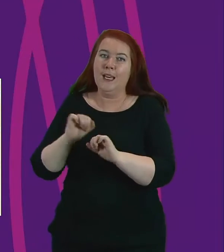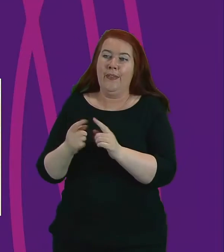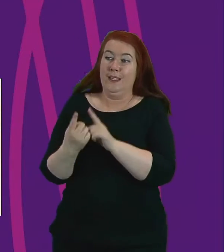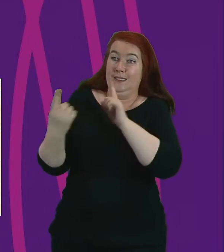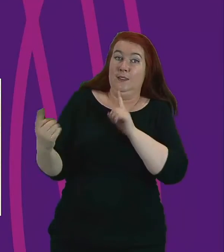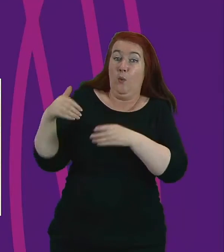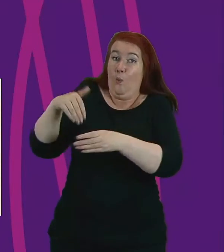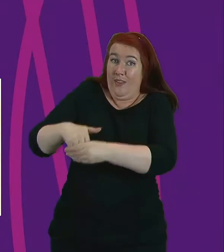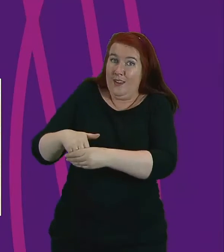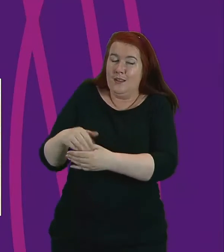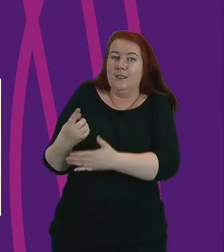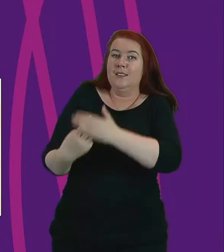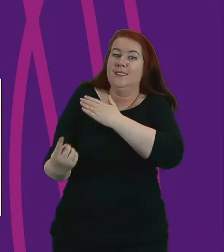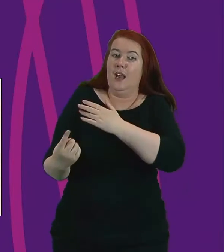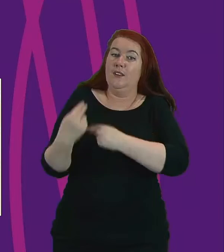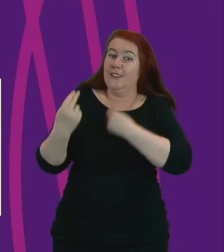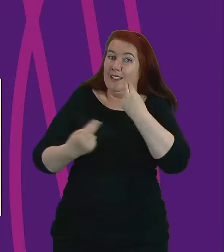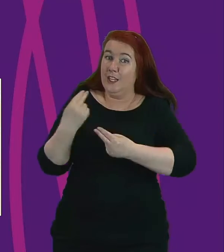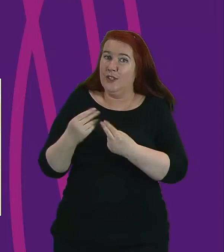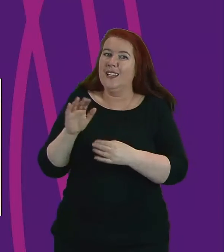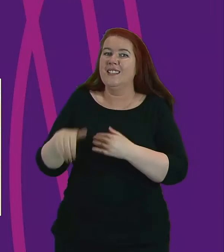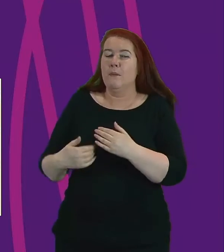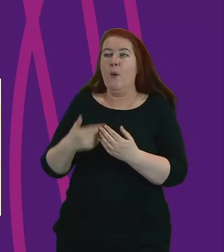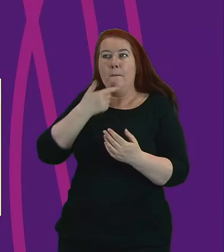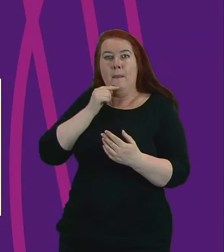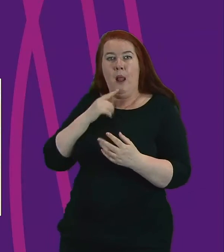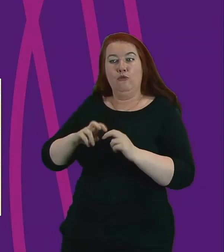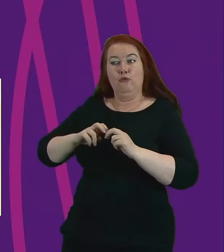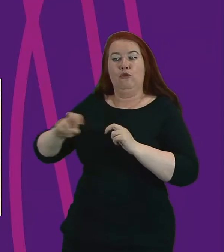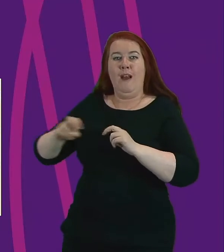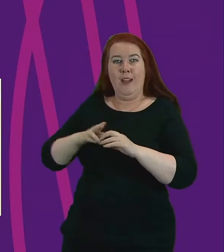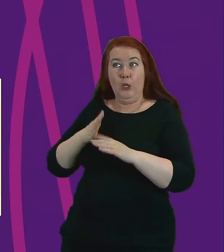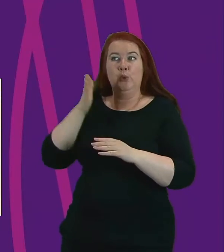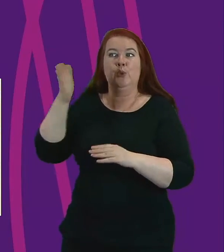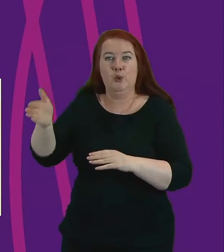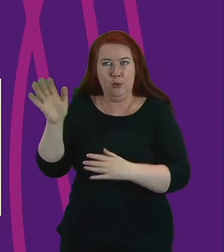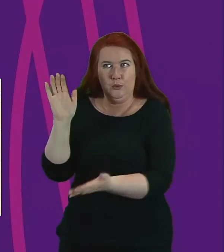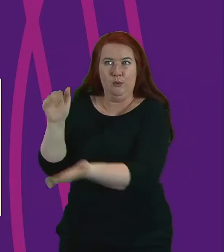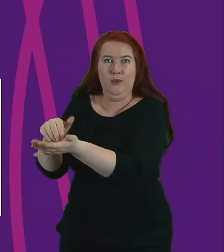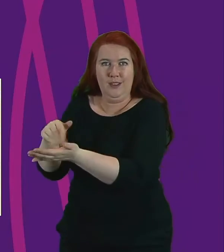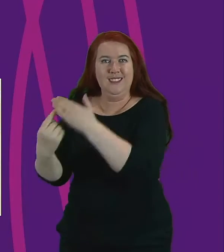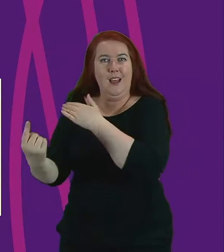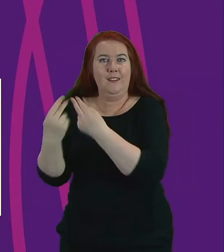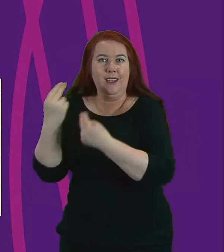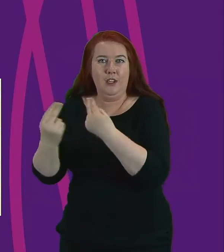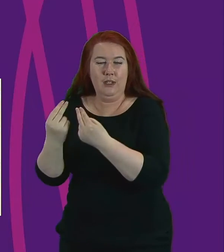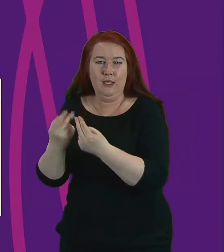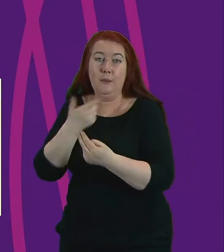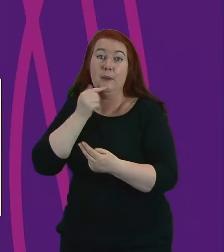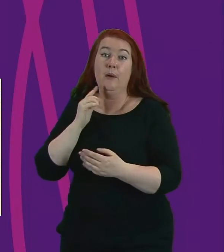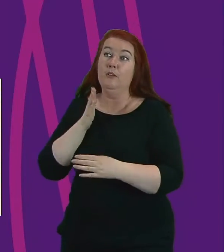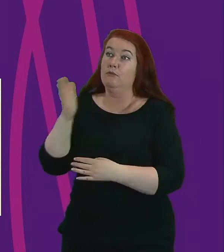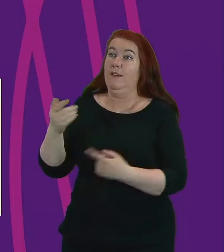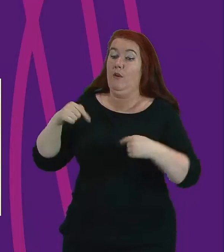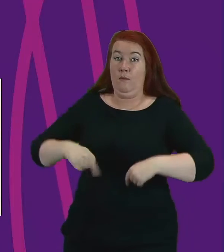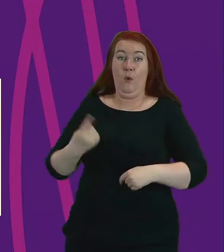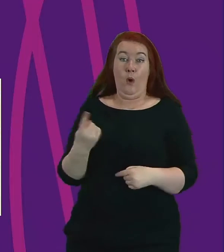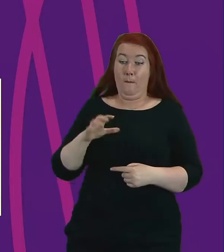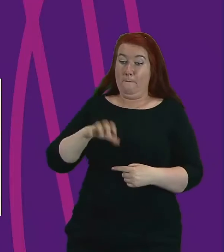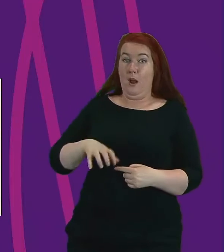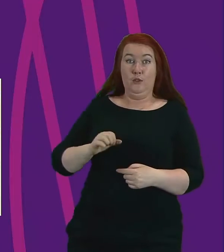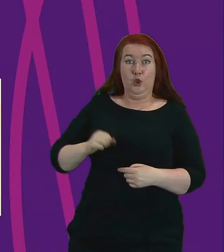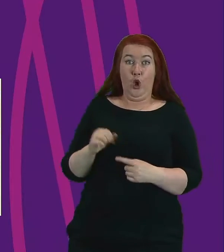the self-catering premises. It's the travelling to. And it's the travelling to and people travelling from one part of the country to another part